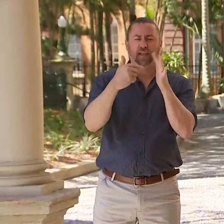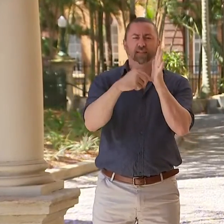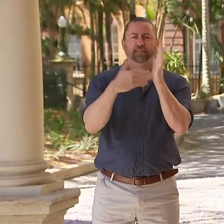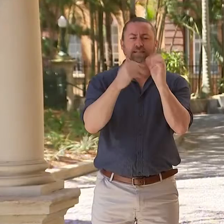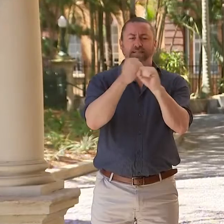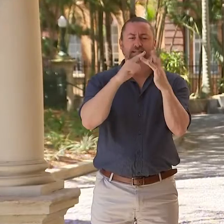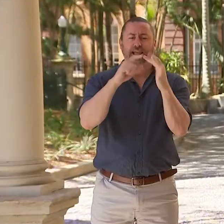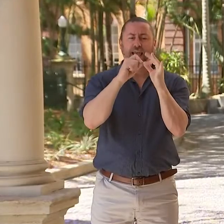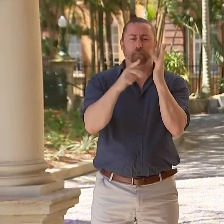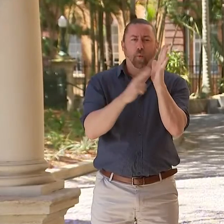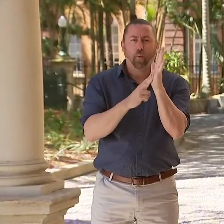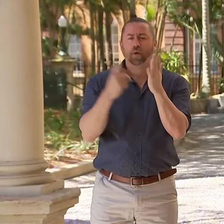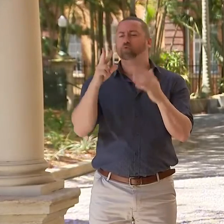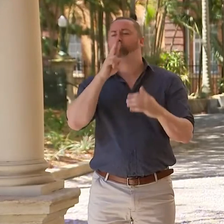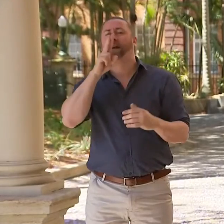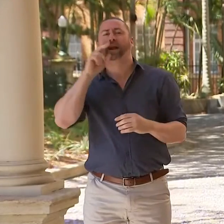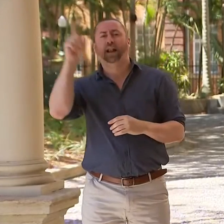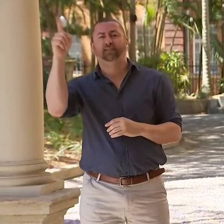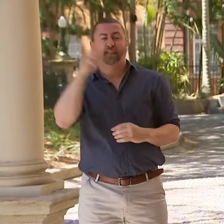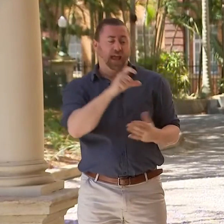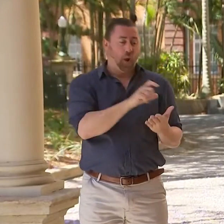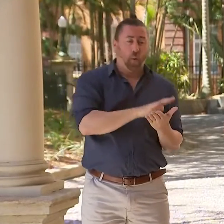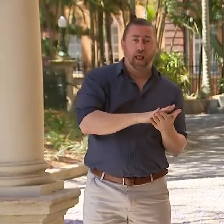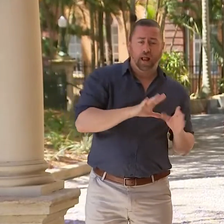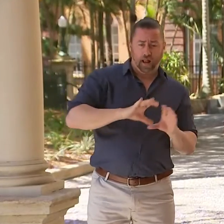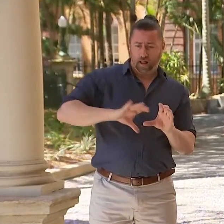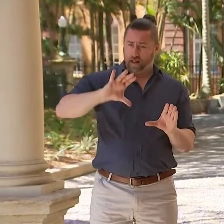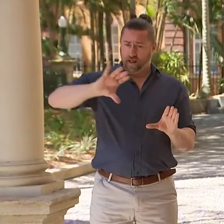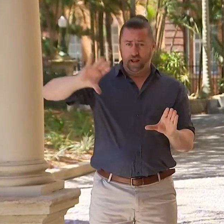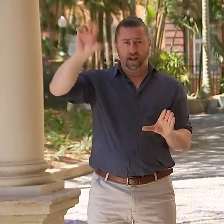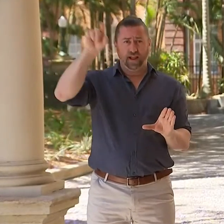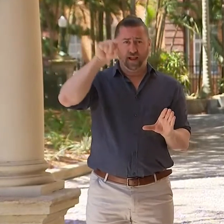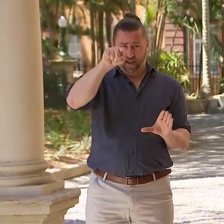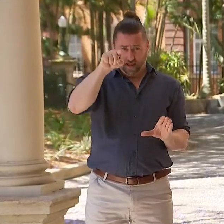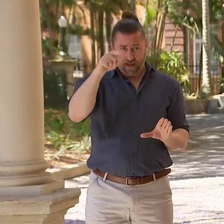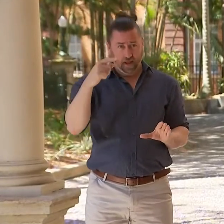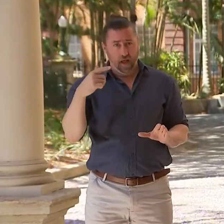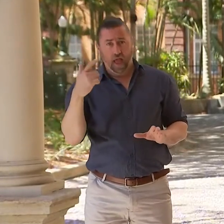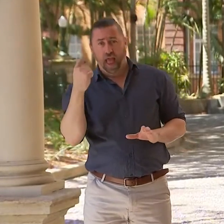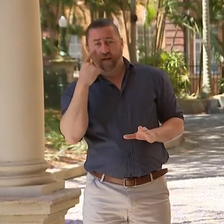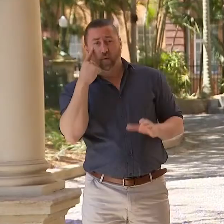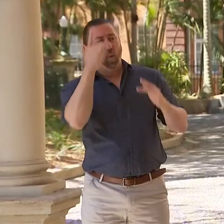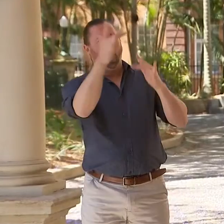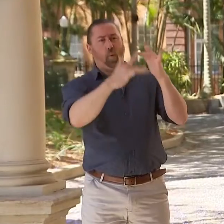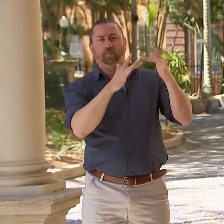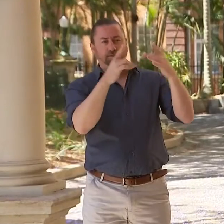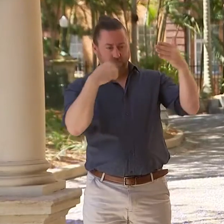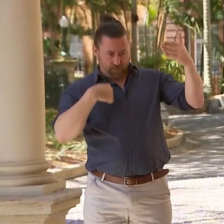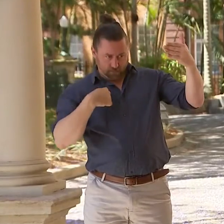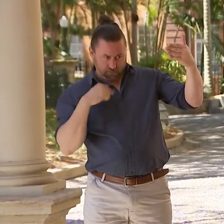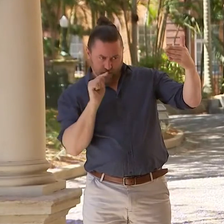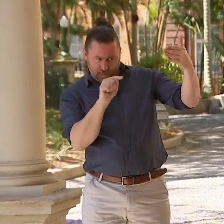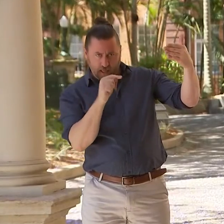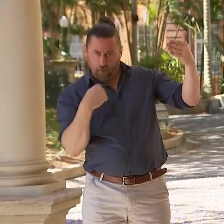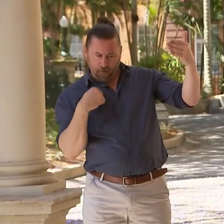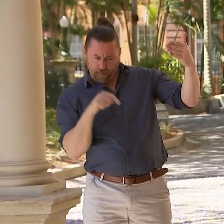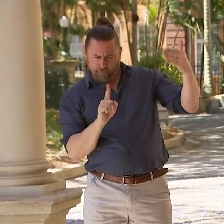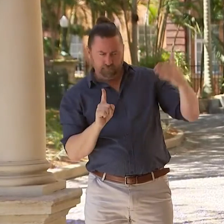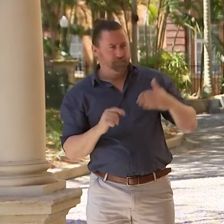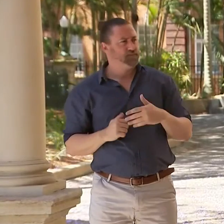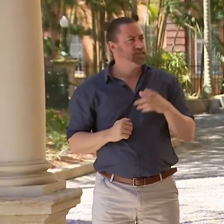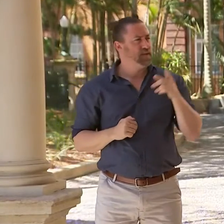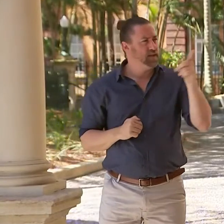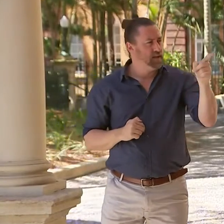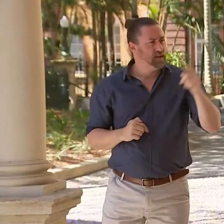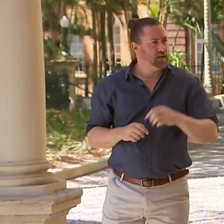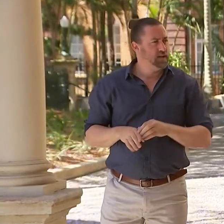Brisbane really has a look at the website and checks whether or not they've been to any of the venues listed. Are you concerned, given that was the